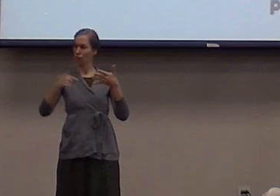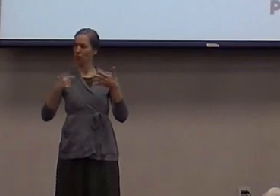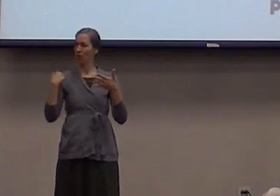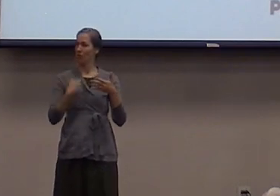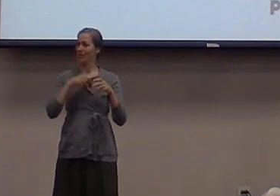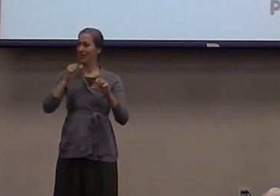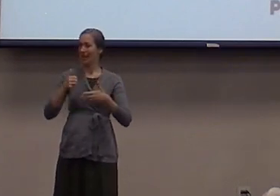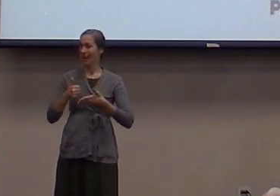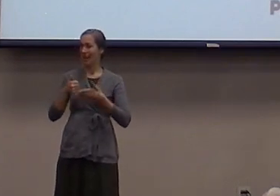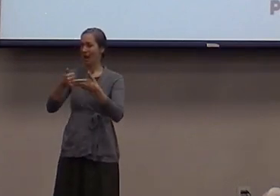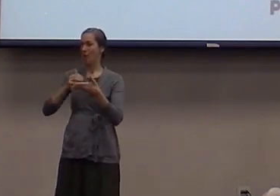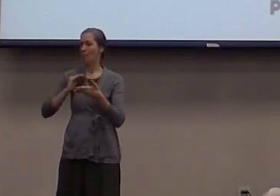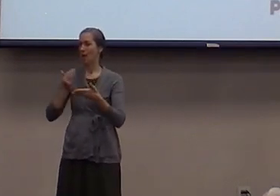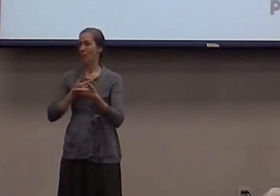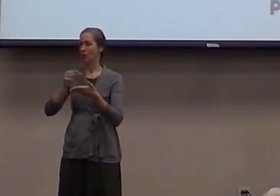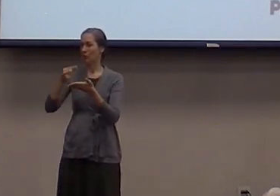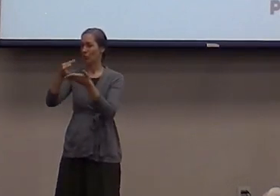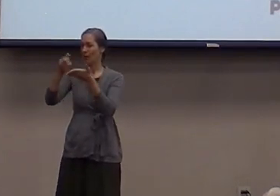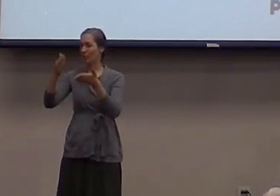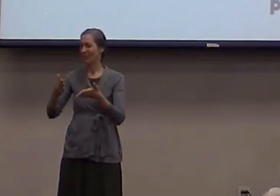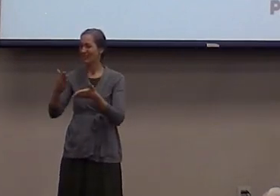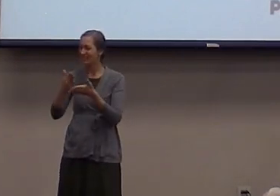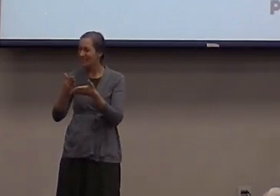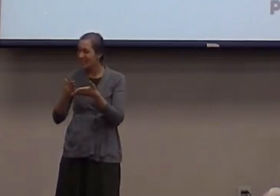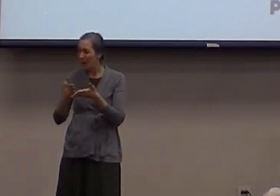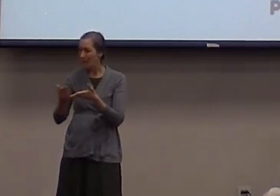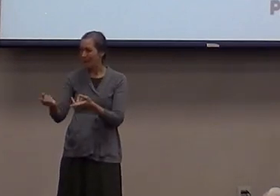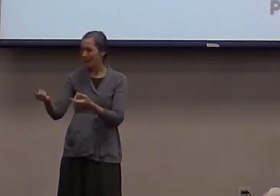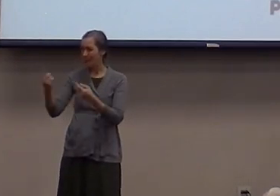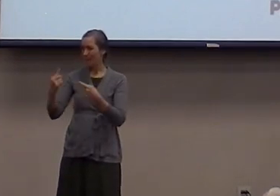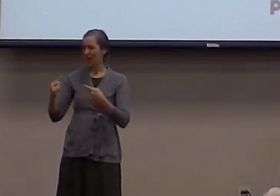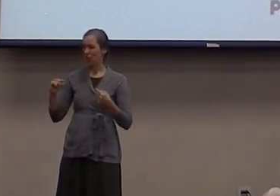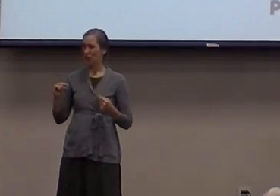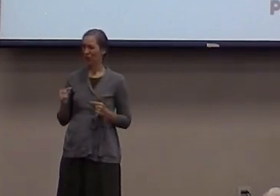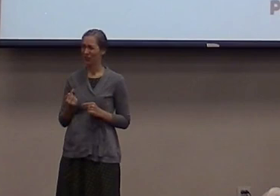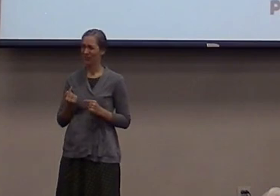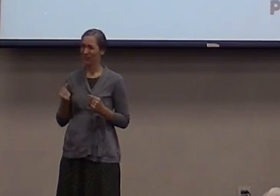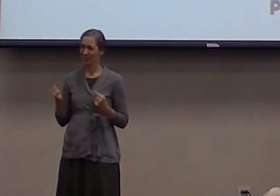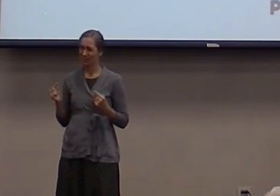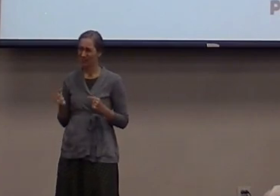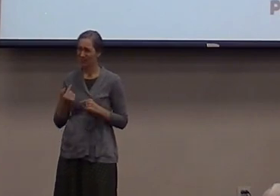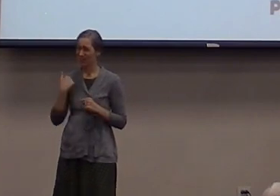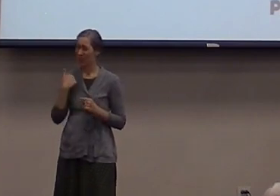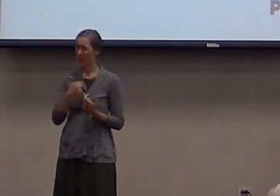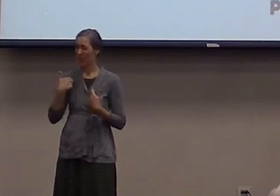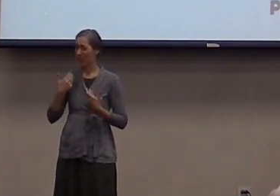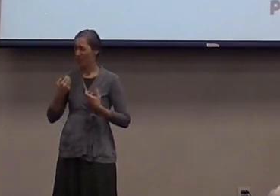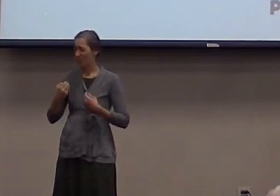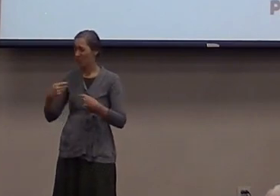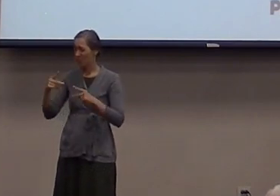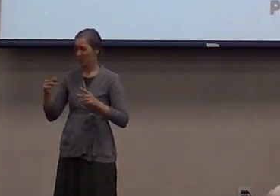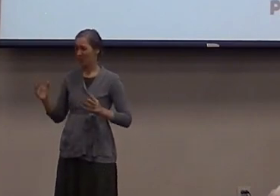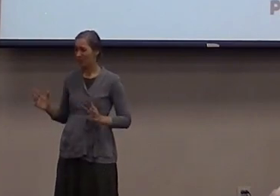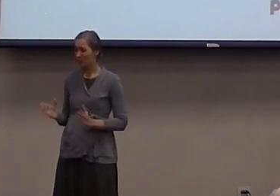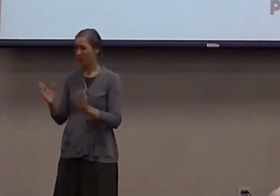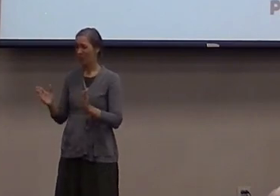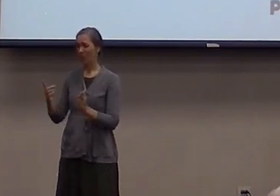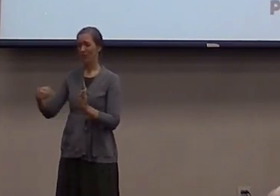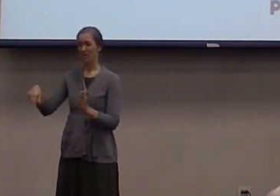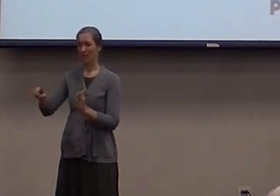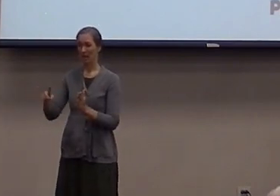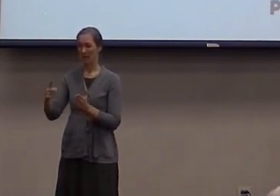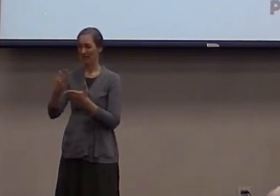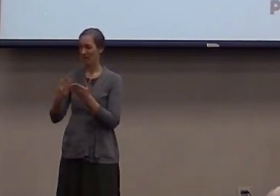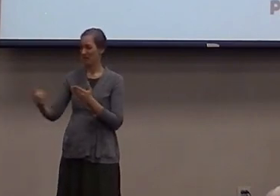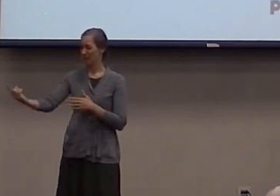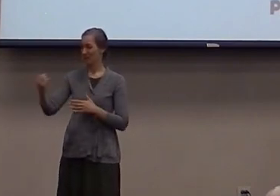And some of our alumni come back wounded. Some come back hurting. And we have the chance to lift them up. Some come